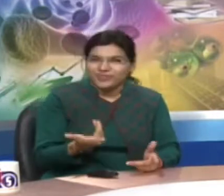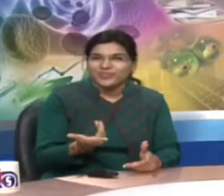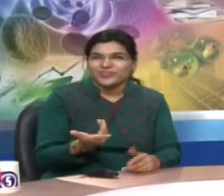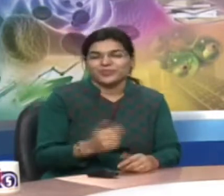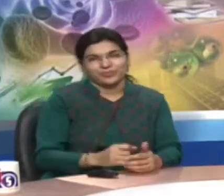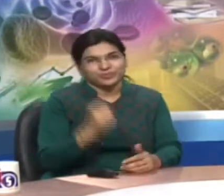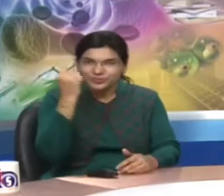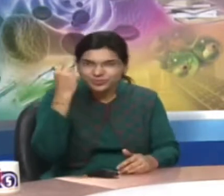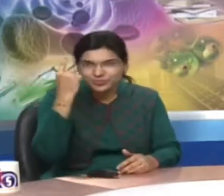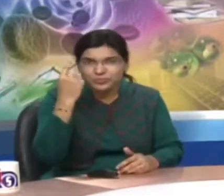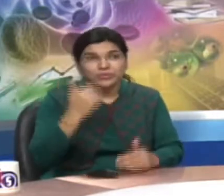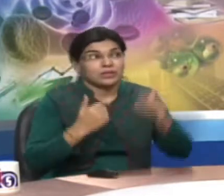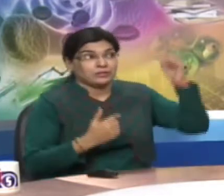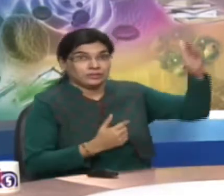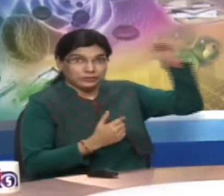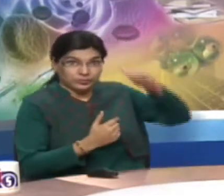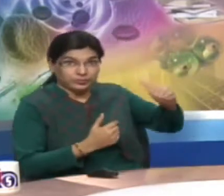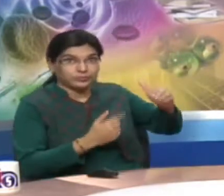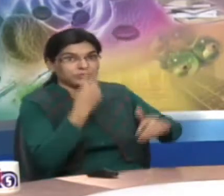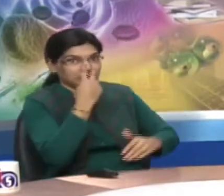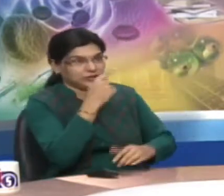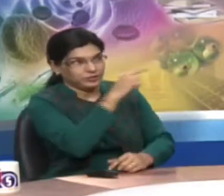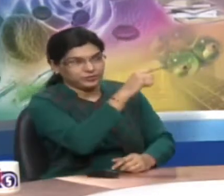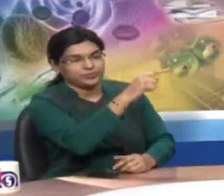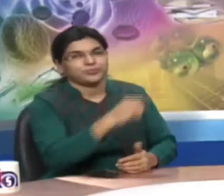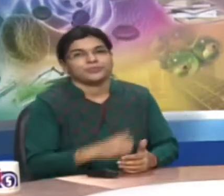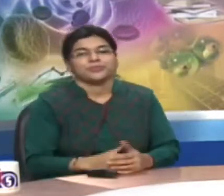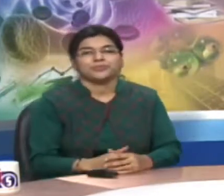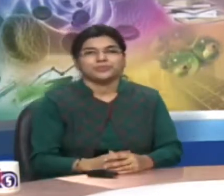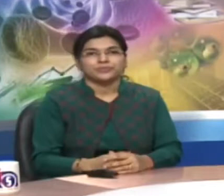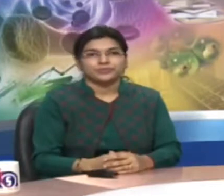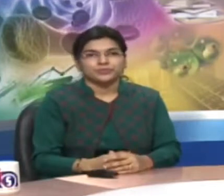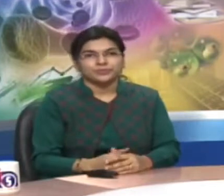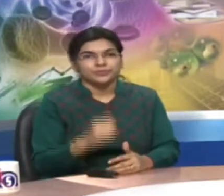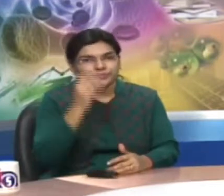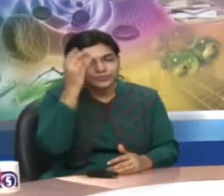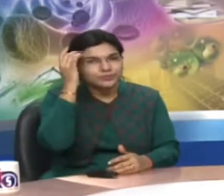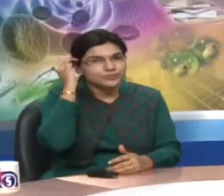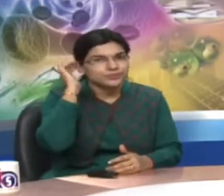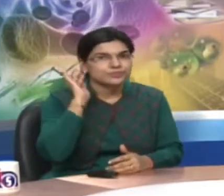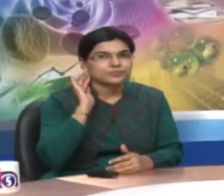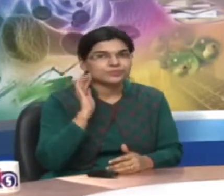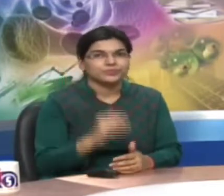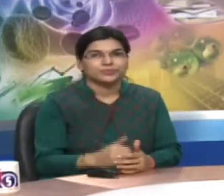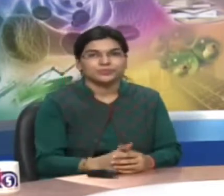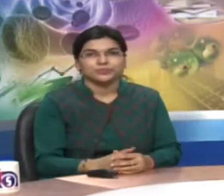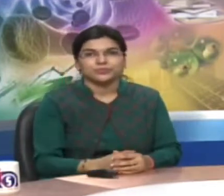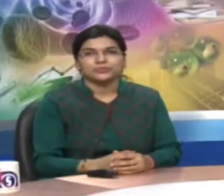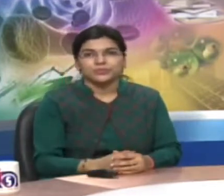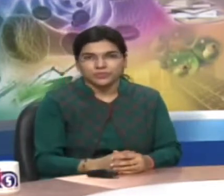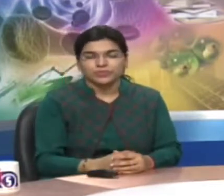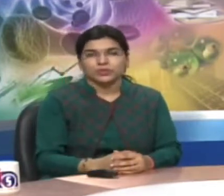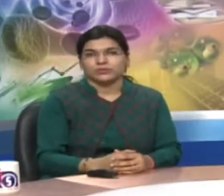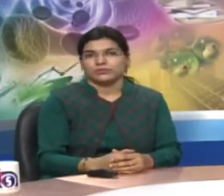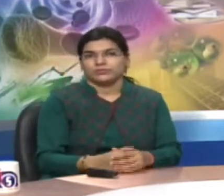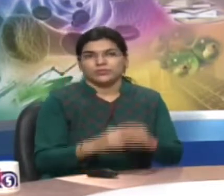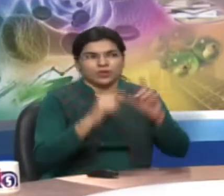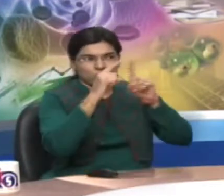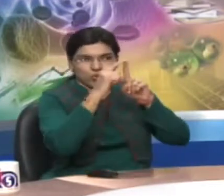The answer will be yes or no. You understand it. Further we say does. So the questions